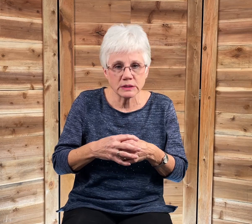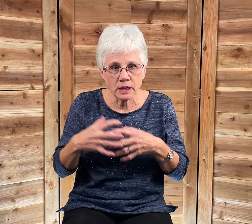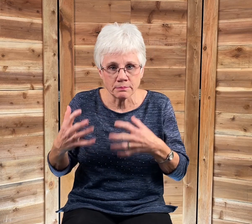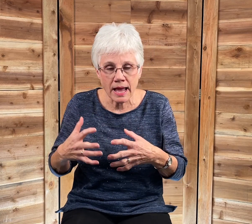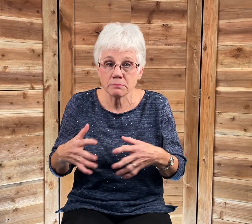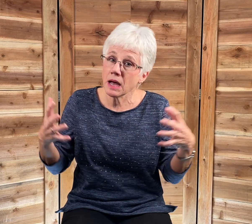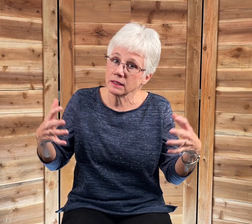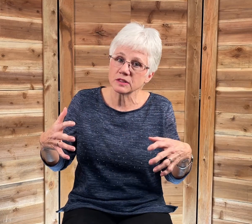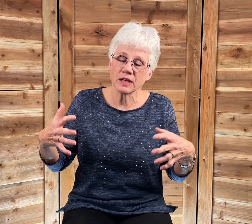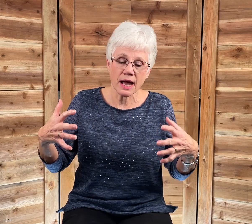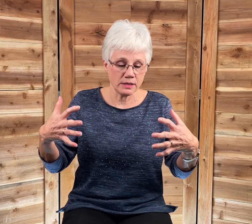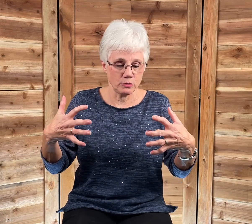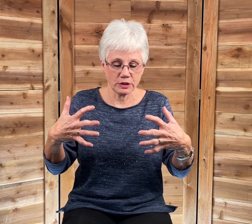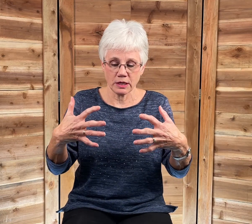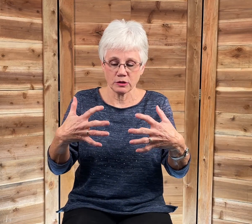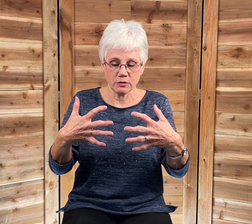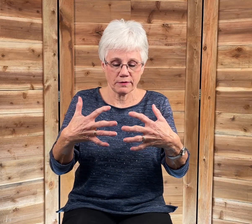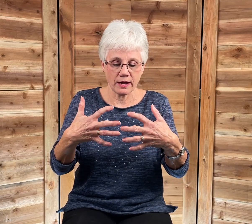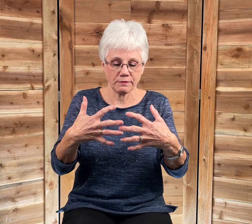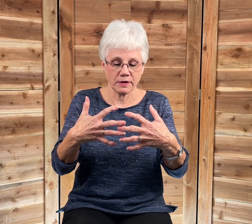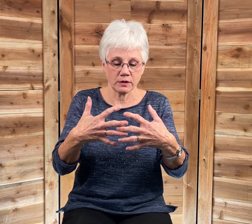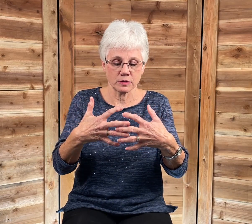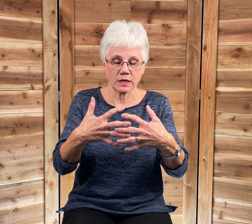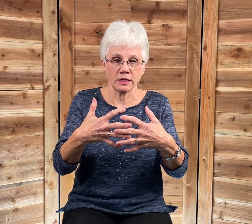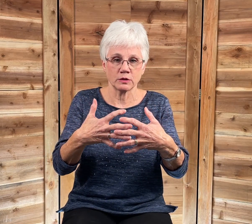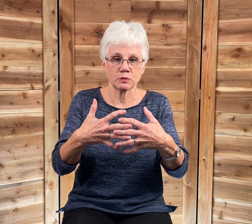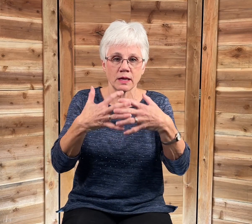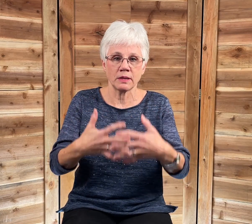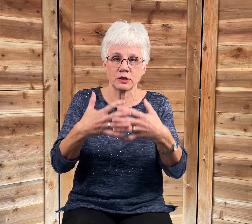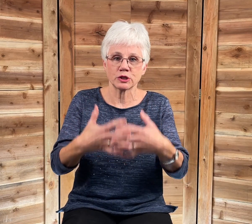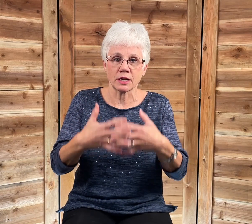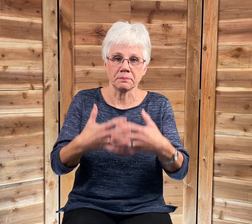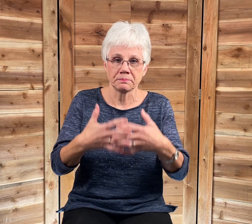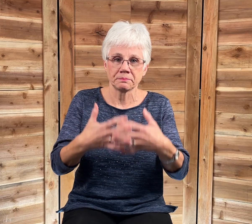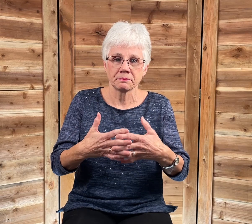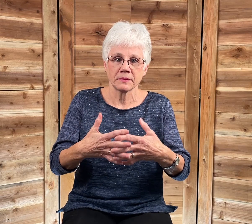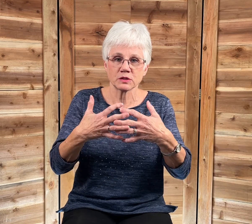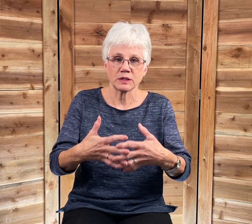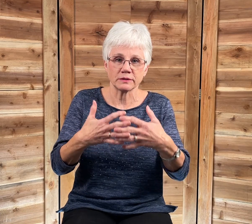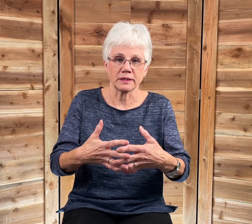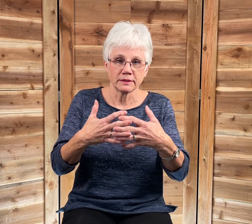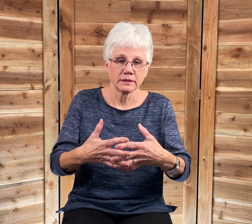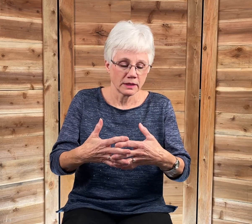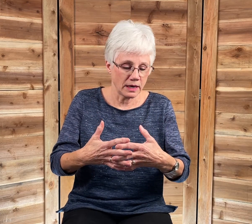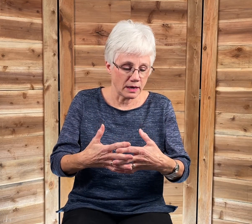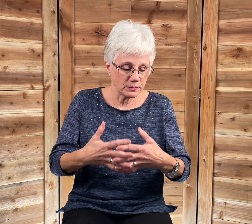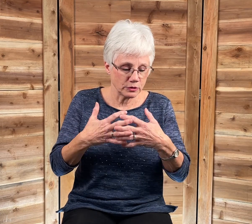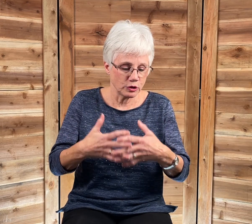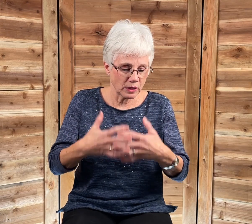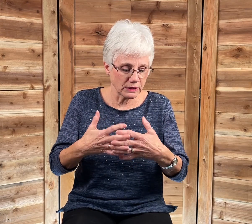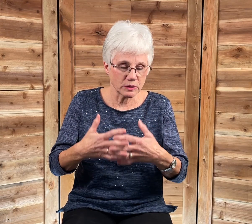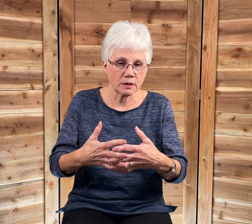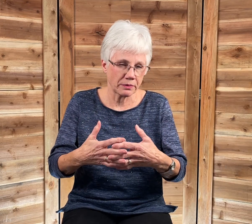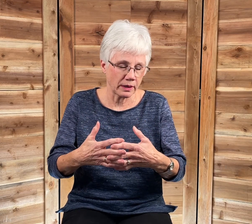not wrestling on a mat. But the sign, you take your 5 fingers and intertwine them and you shake them. That's wrestling.